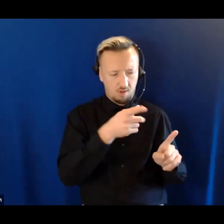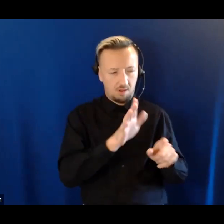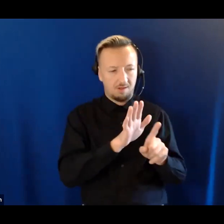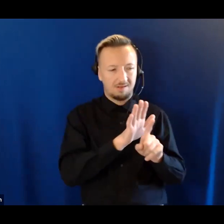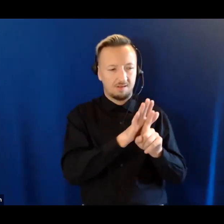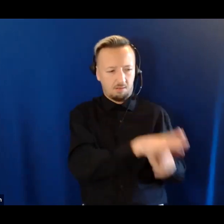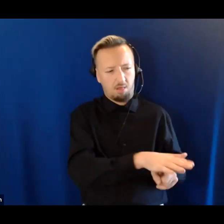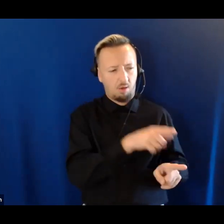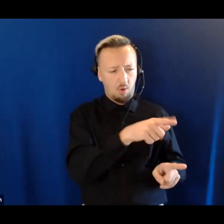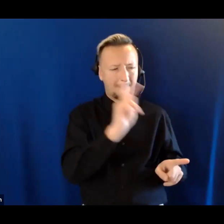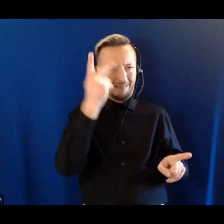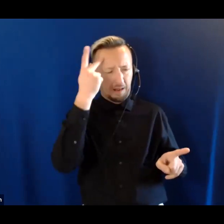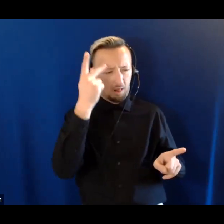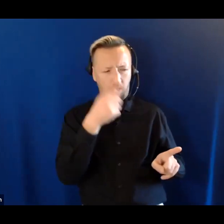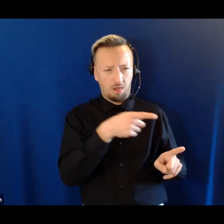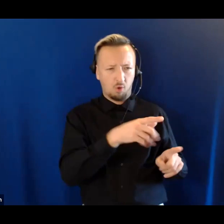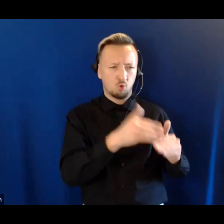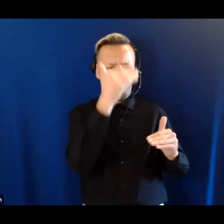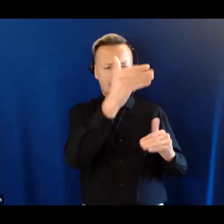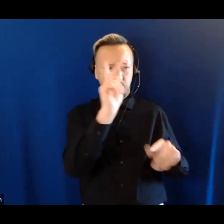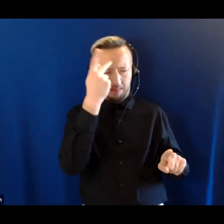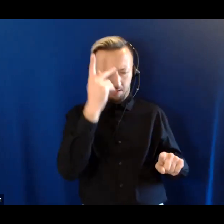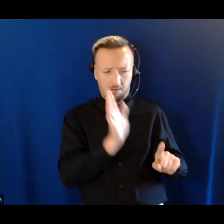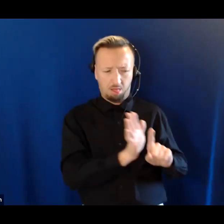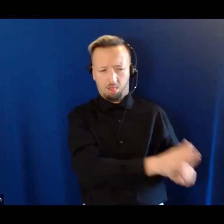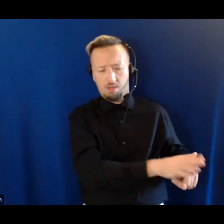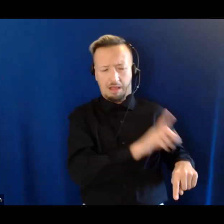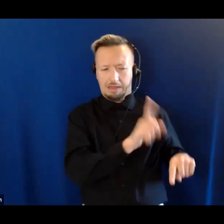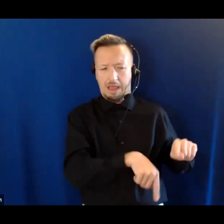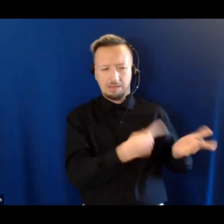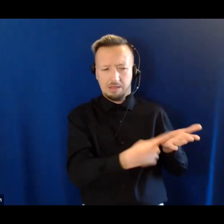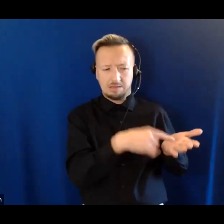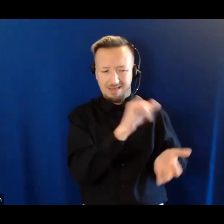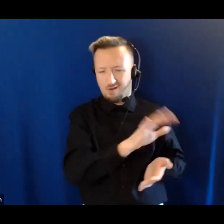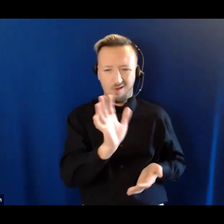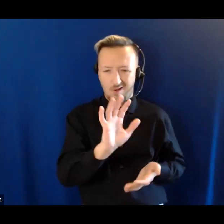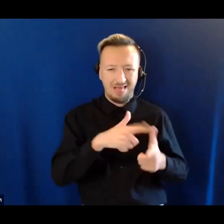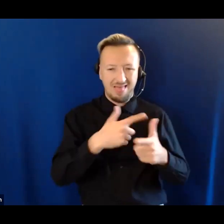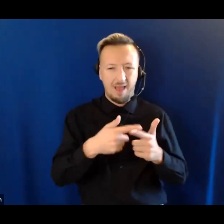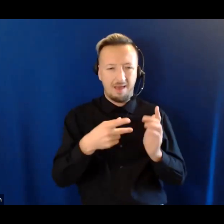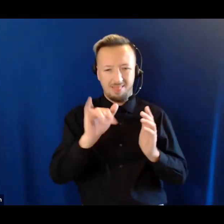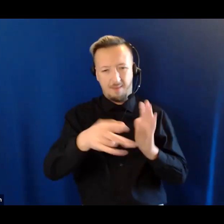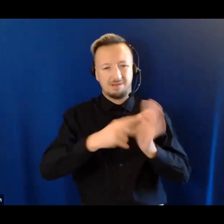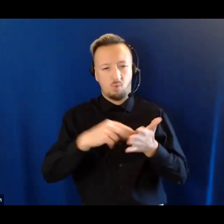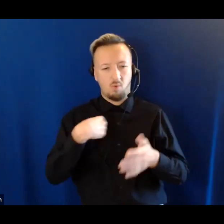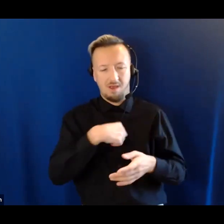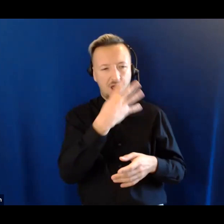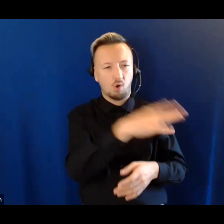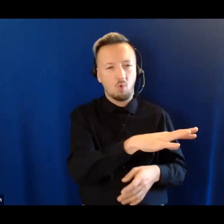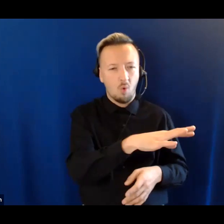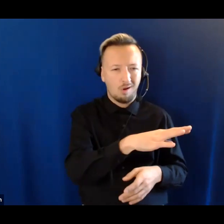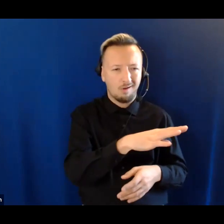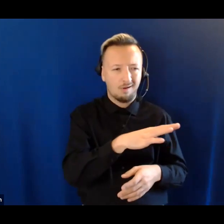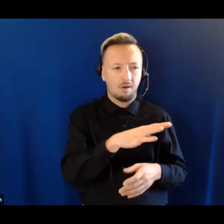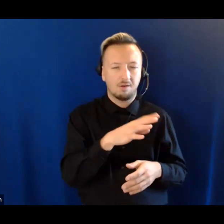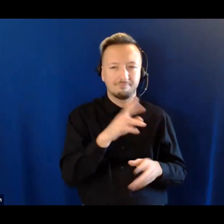certain folks, the less we're going to be able to acknowledge unique identities and experiences and the hidden problems